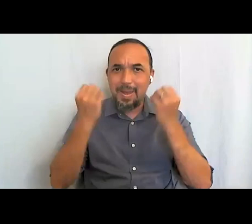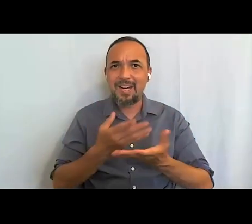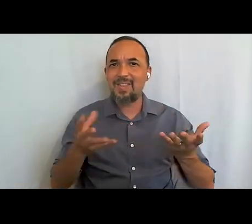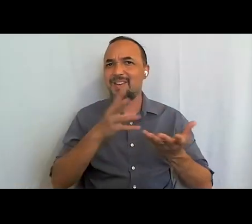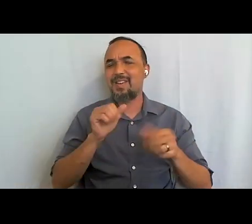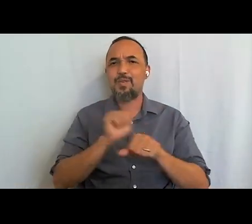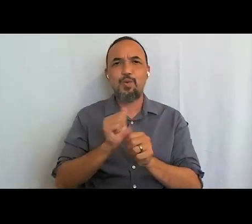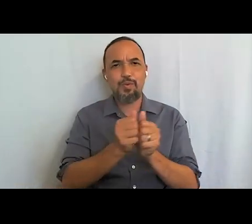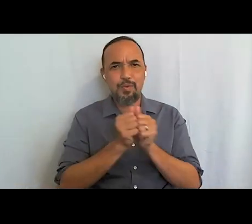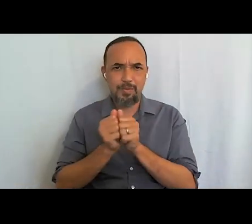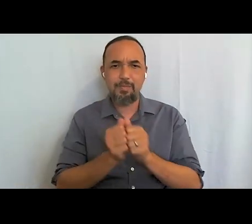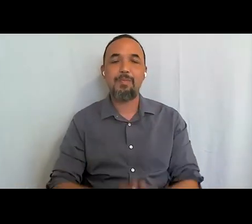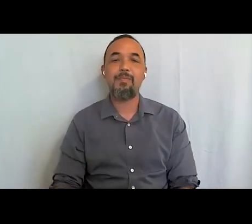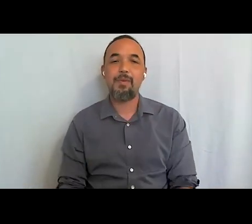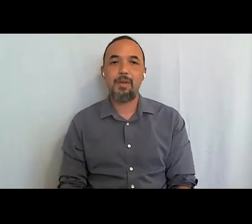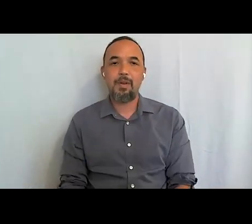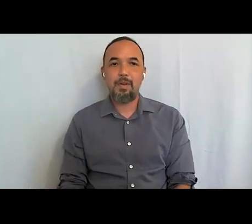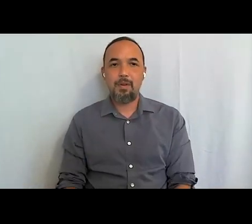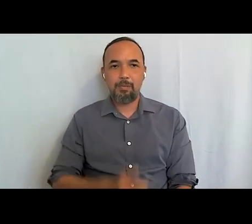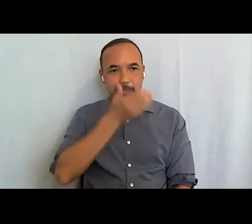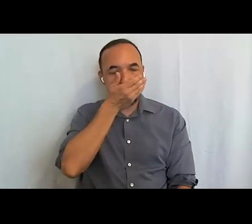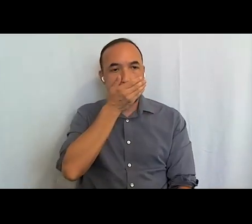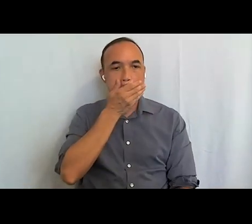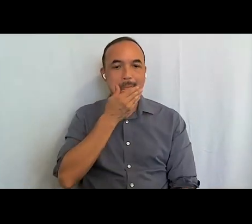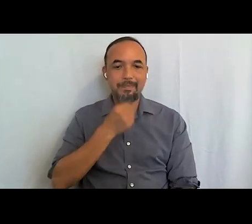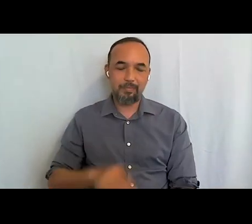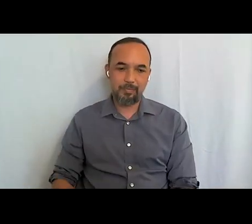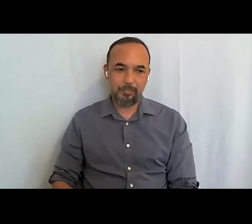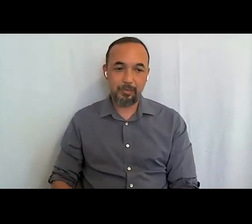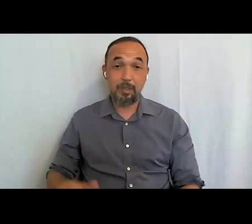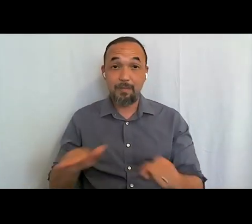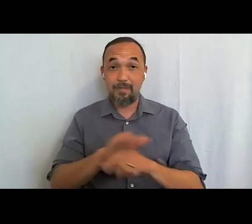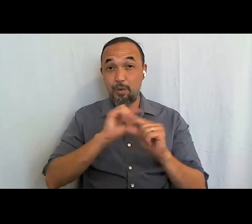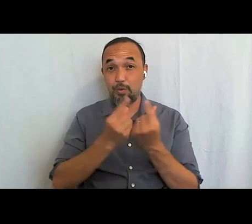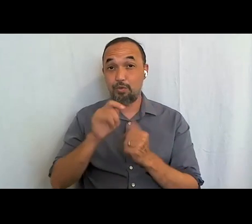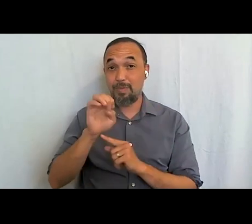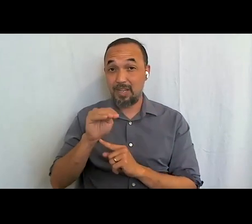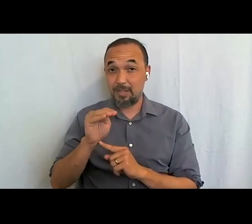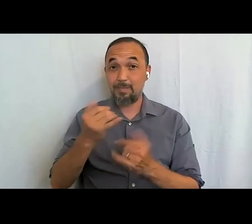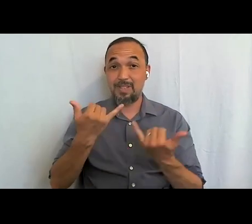What else? For full group items, do we get credit if a member goes for us? Yes, you do.